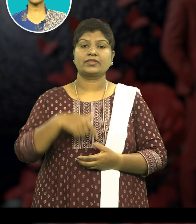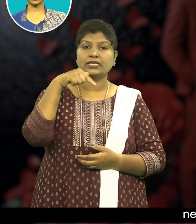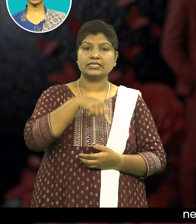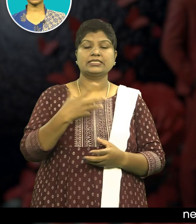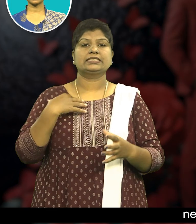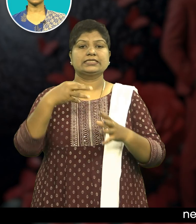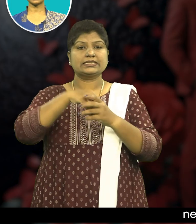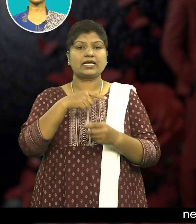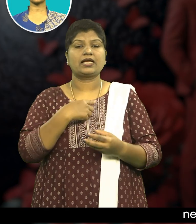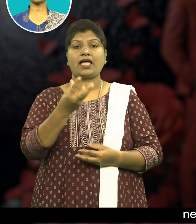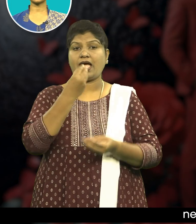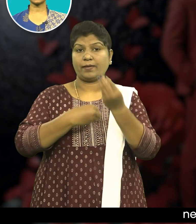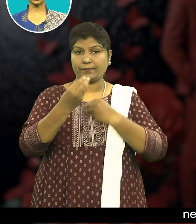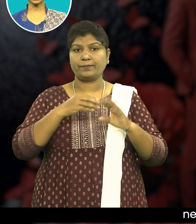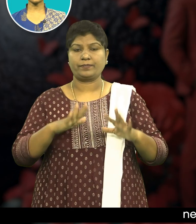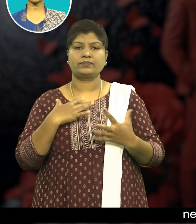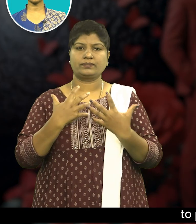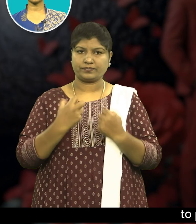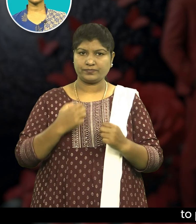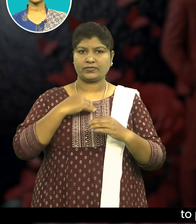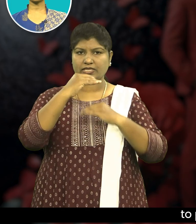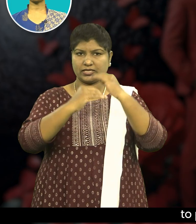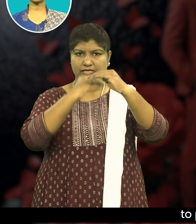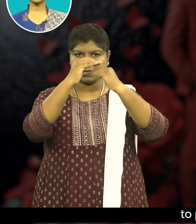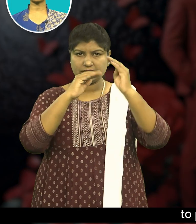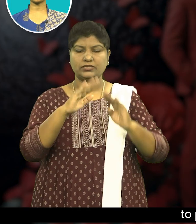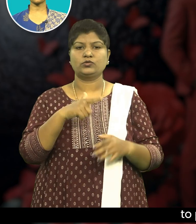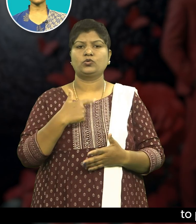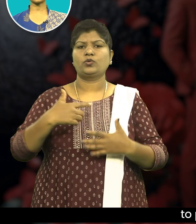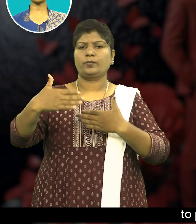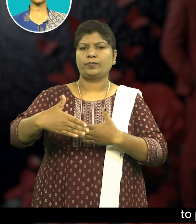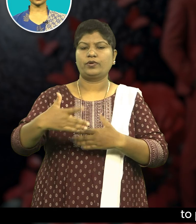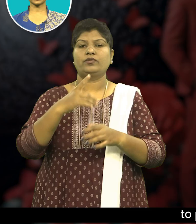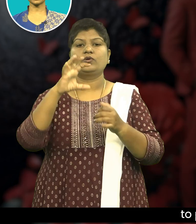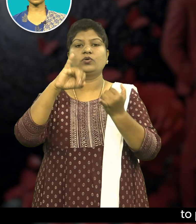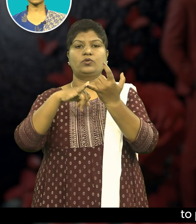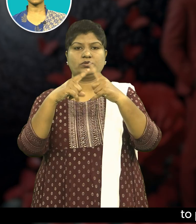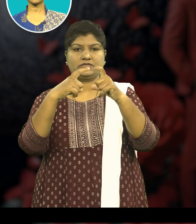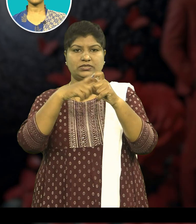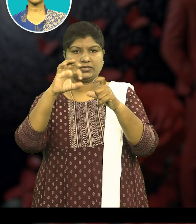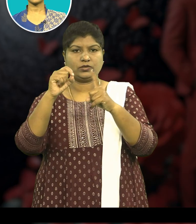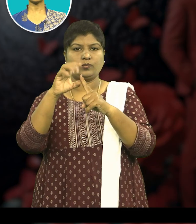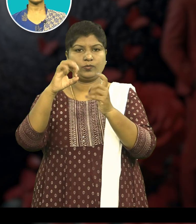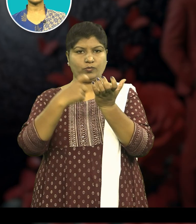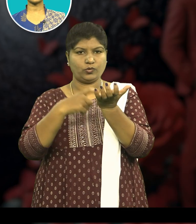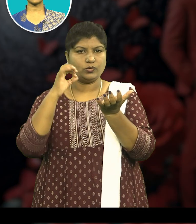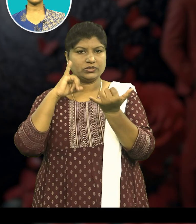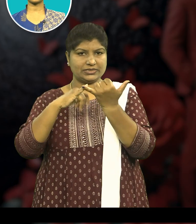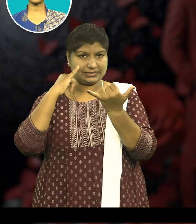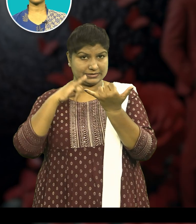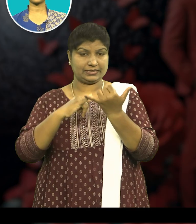Calcium intake needs to be increased to prevent osteoporosis in